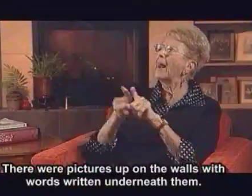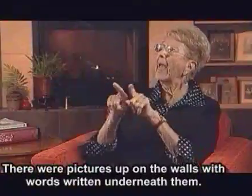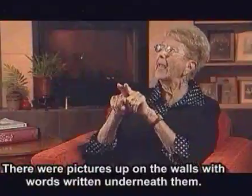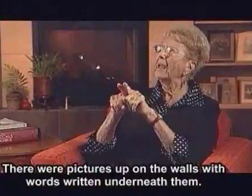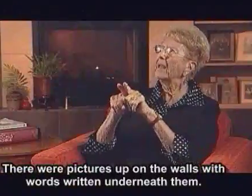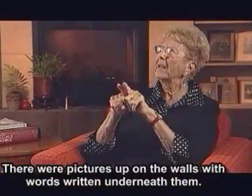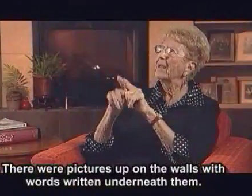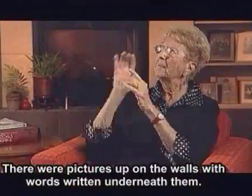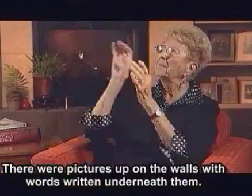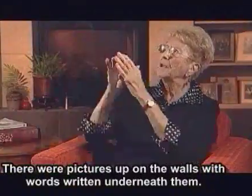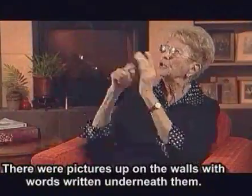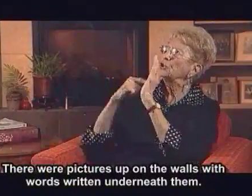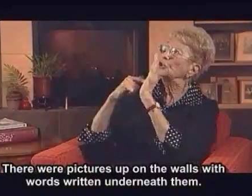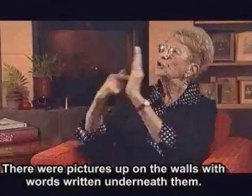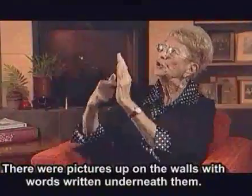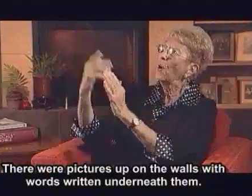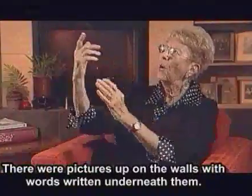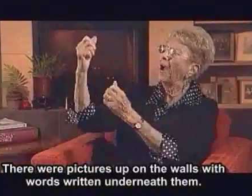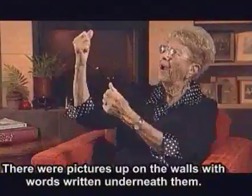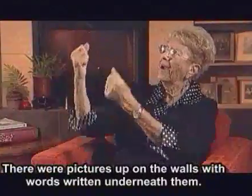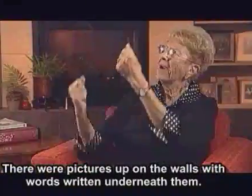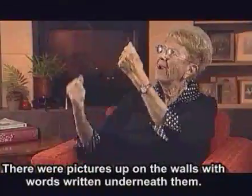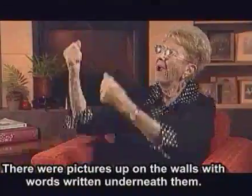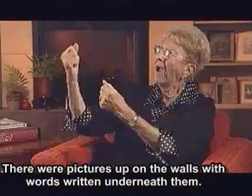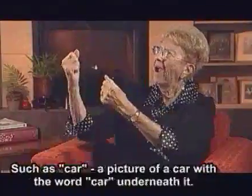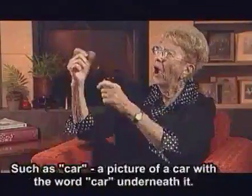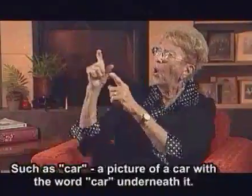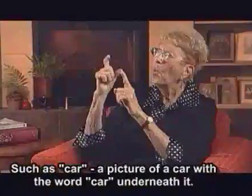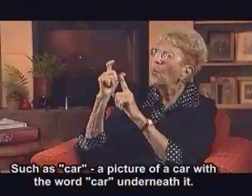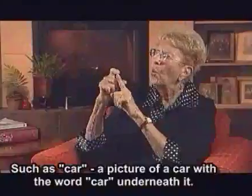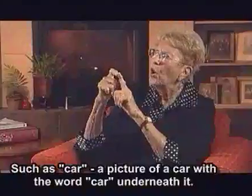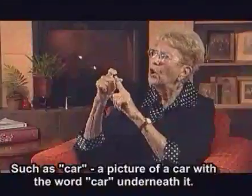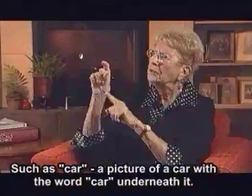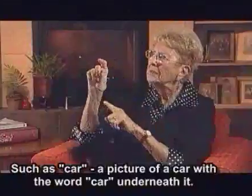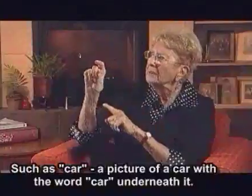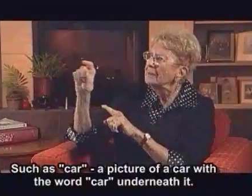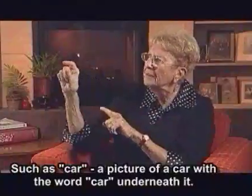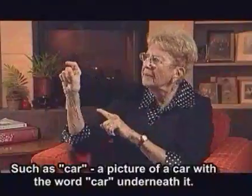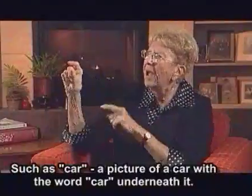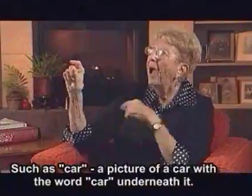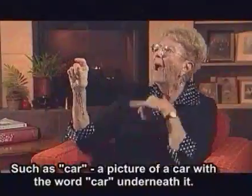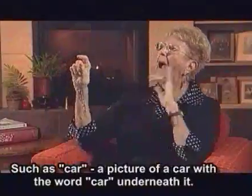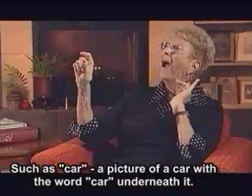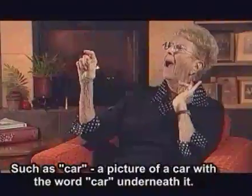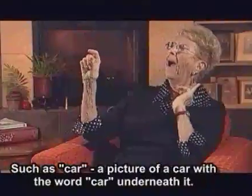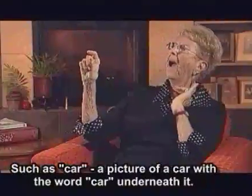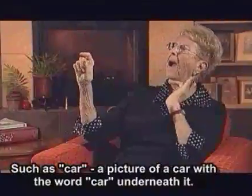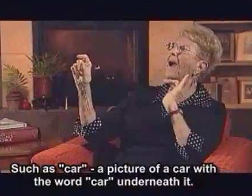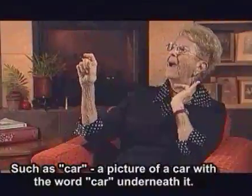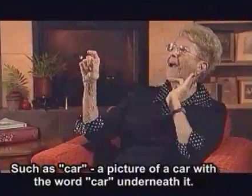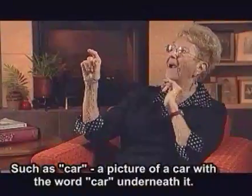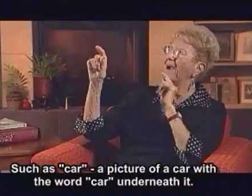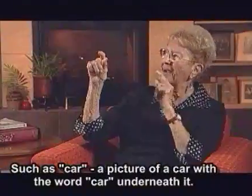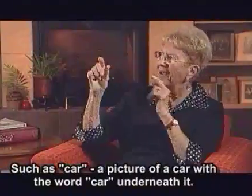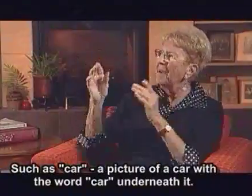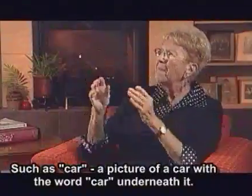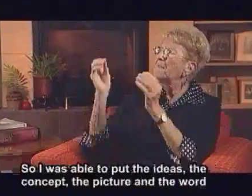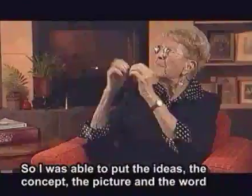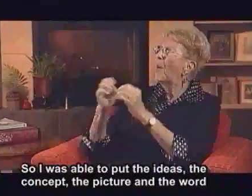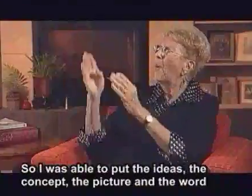up on the walls with words written underneath them, such as car, a picture of a car with the word car underneath it. So I